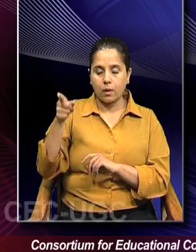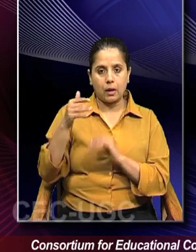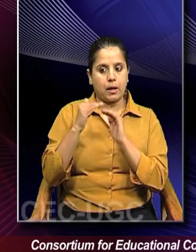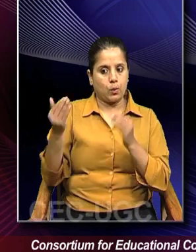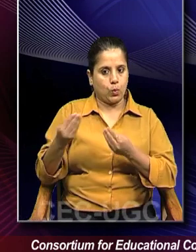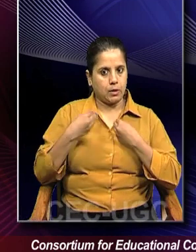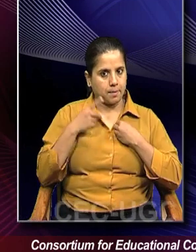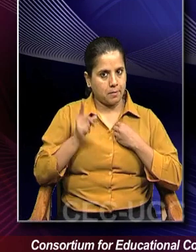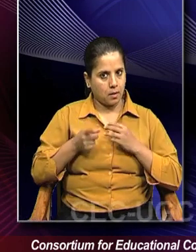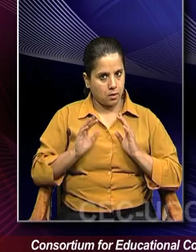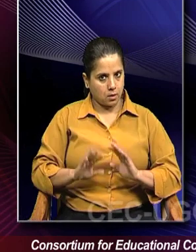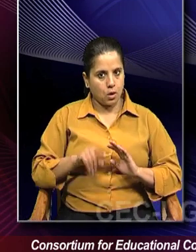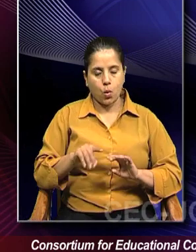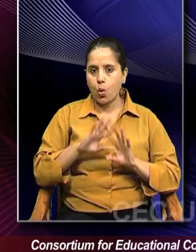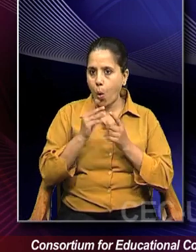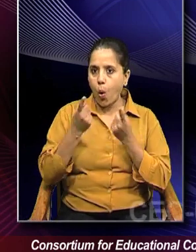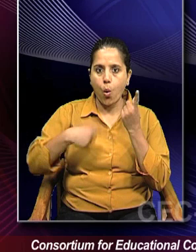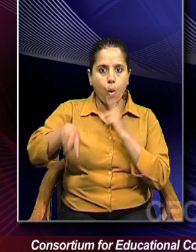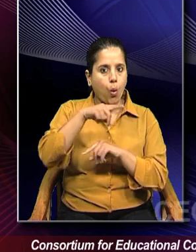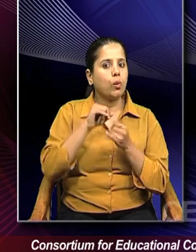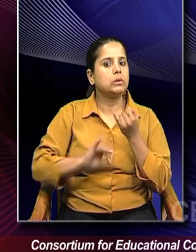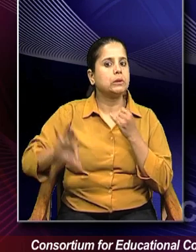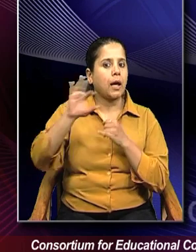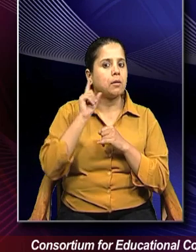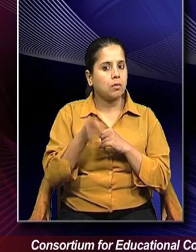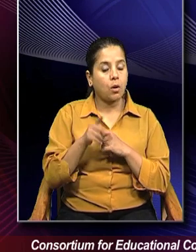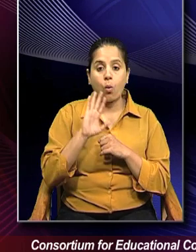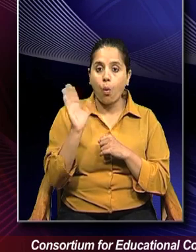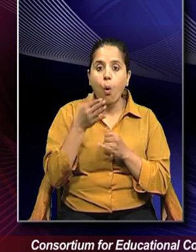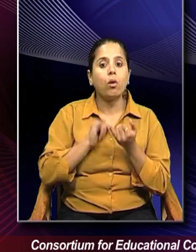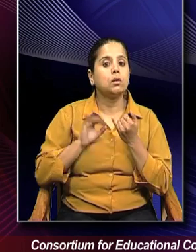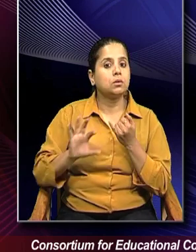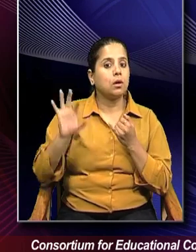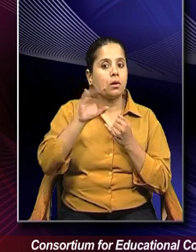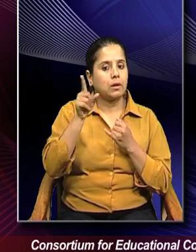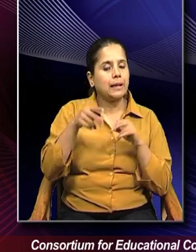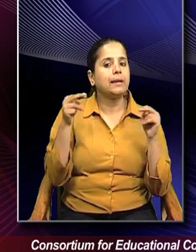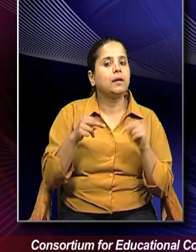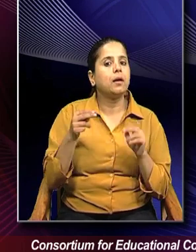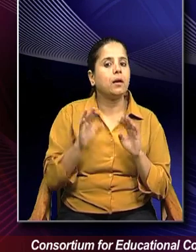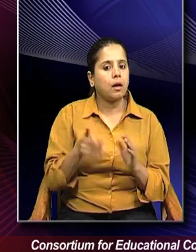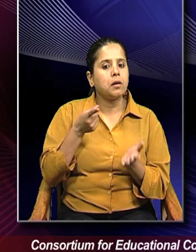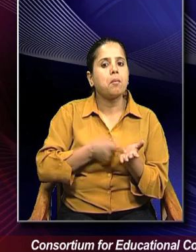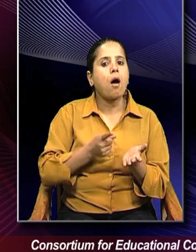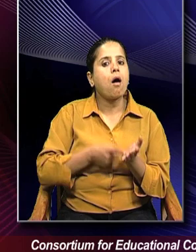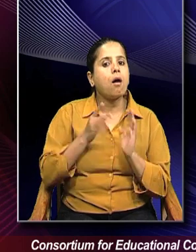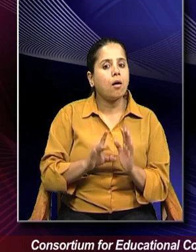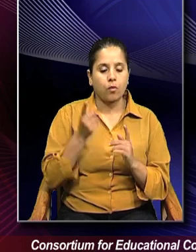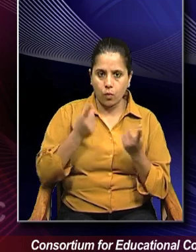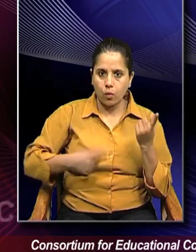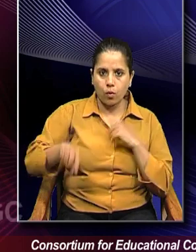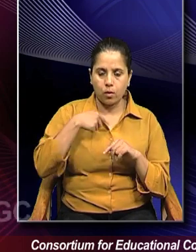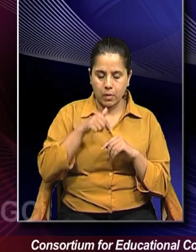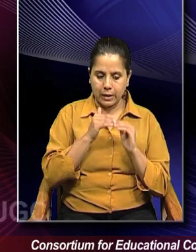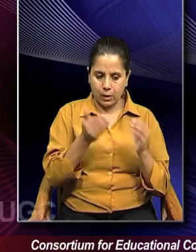equally by all states. This is something which all states require and demand, that they should be